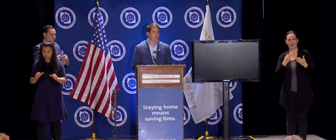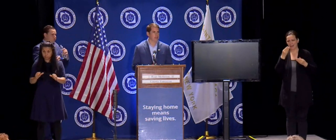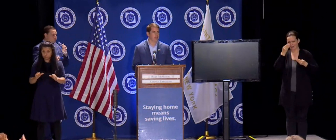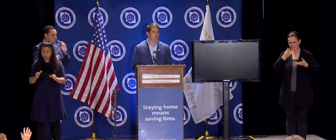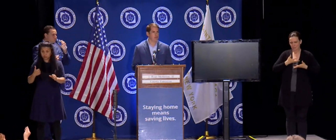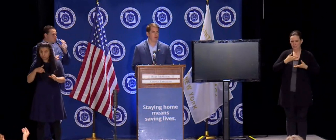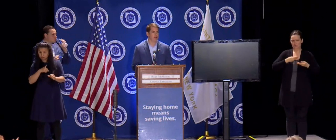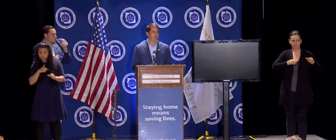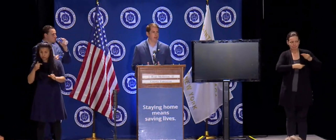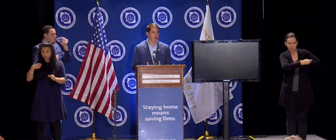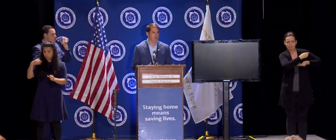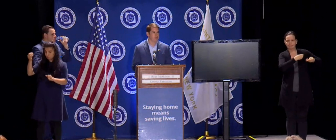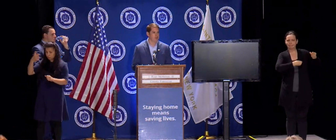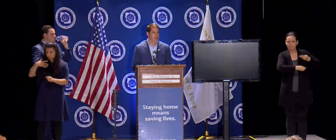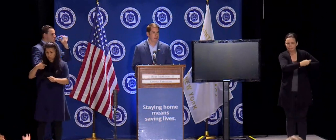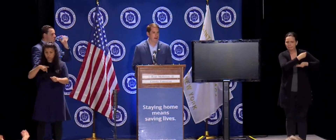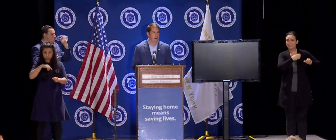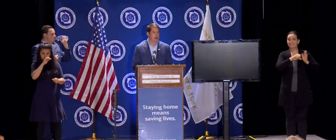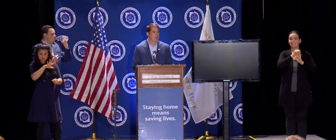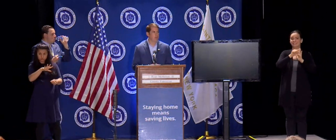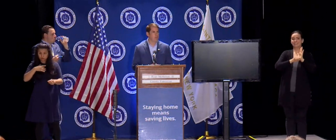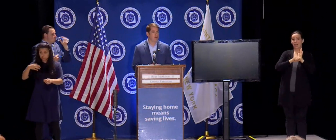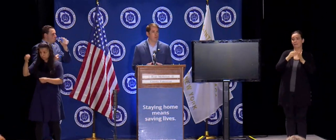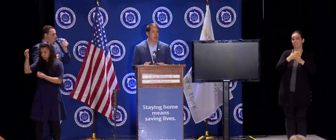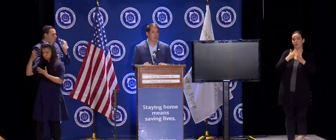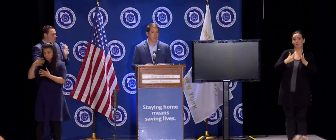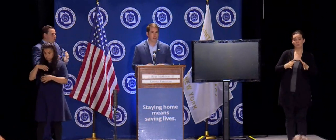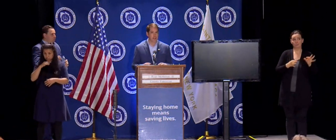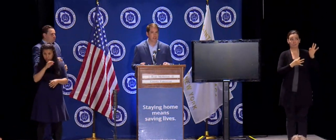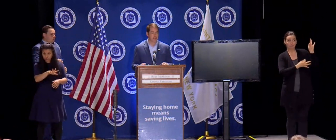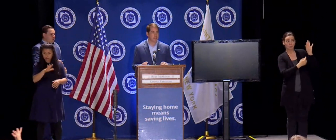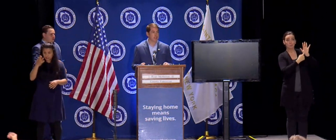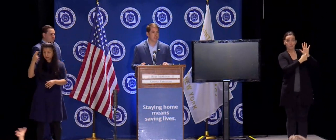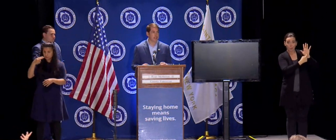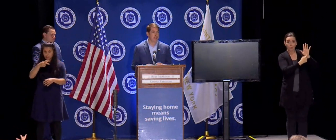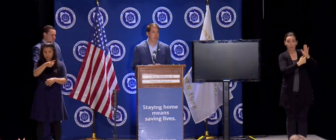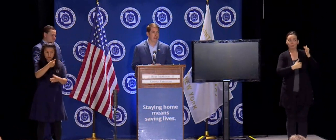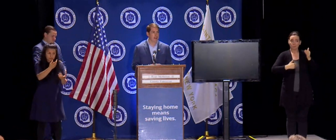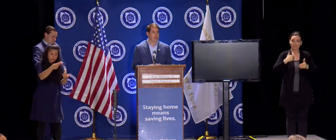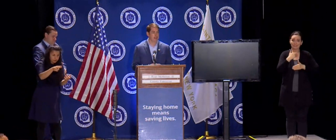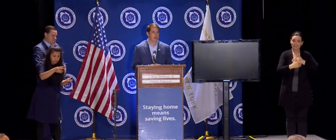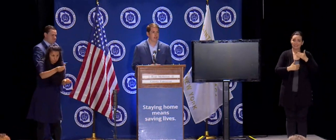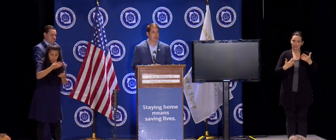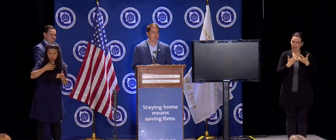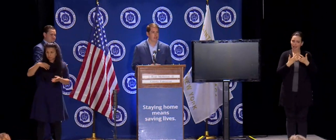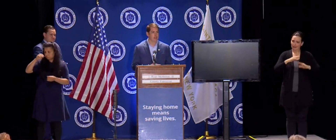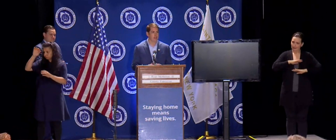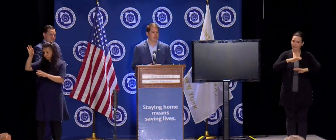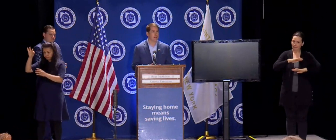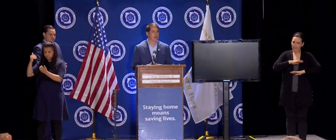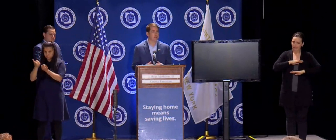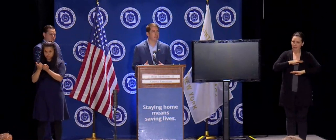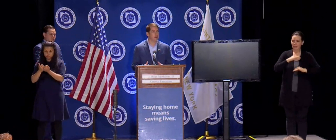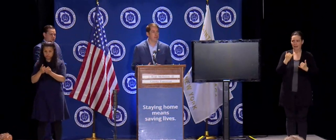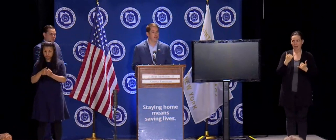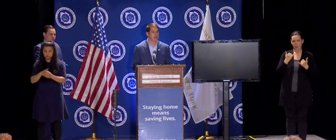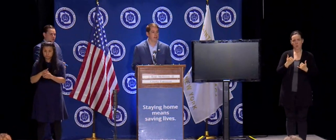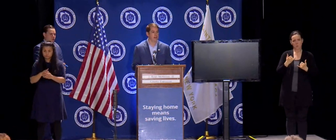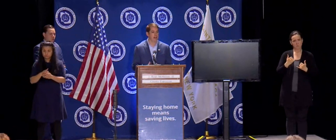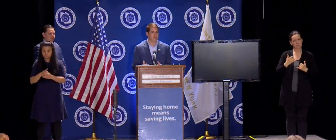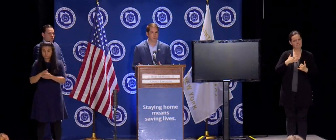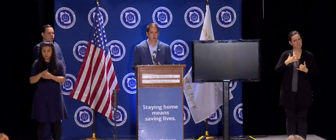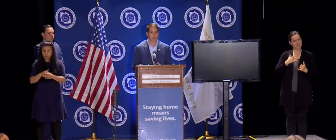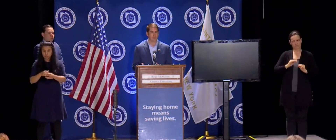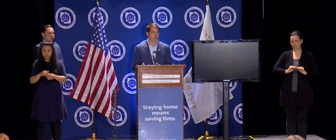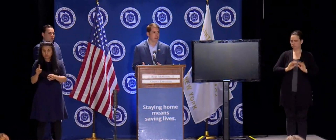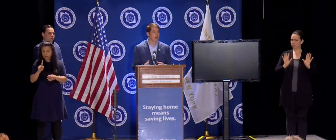that local insight, to our state partners. When you look at the process as it exists today, I think it's clear to me that